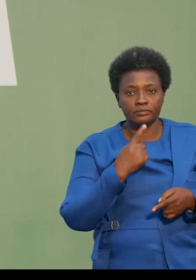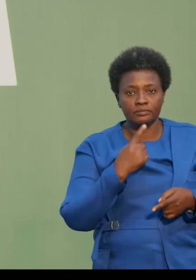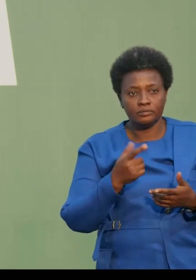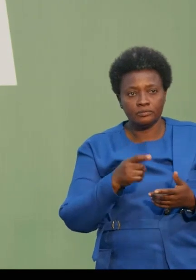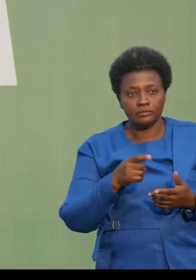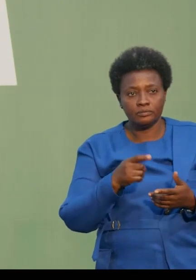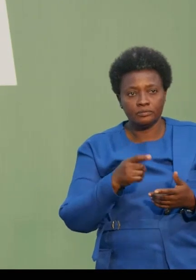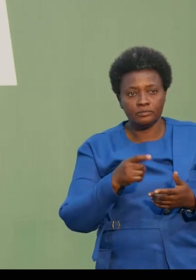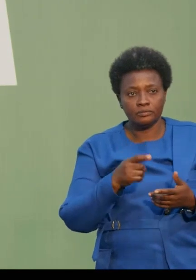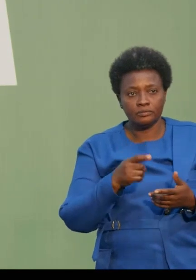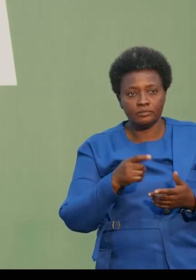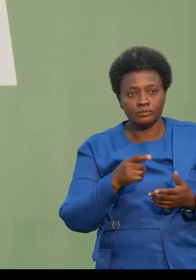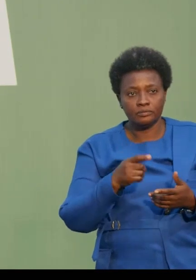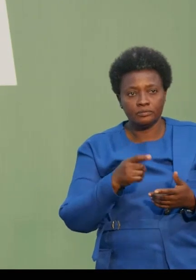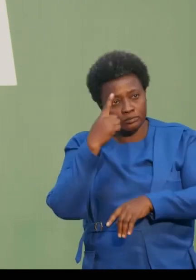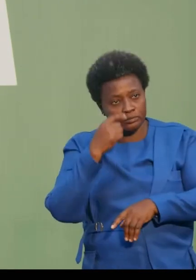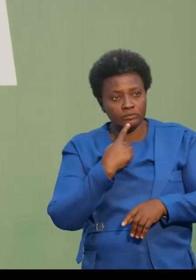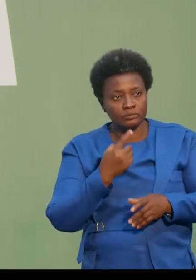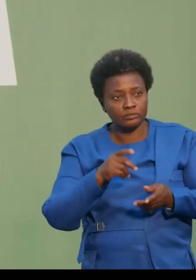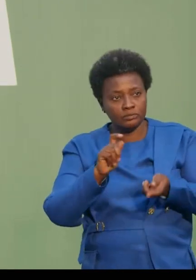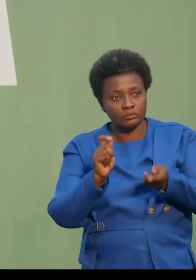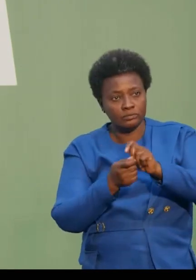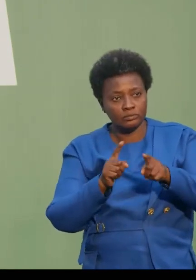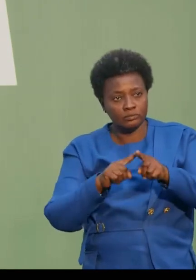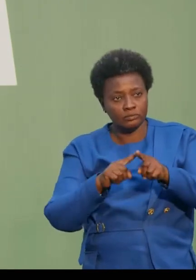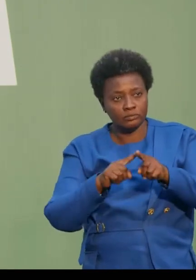of epidemiology in the HIV response,